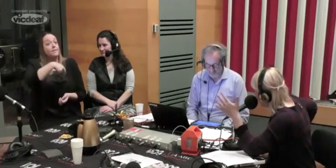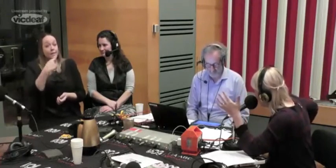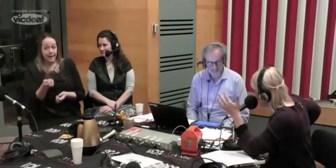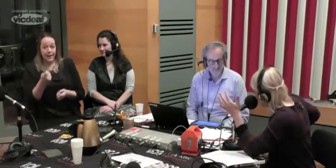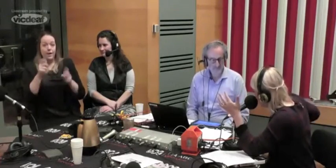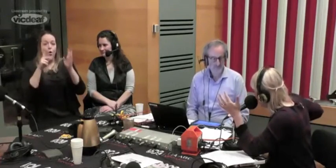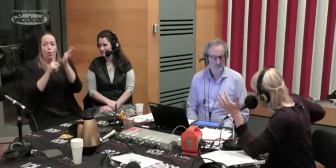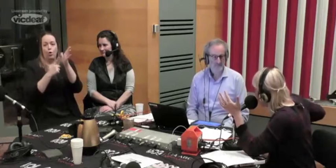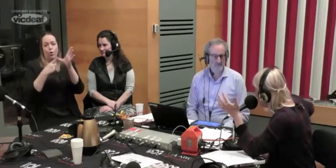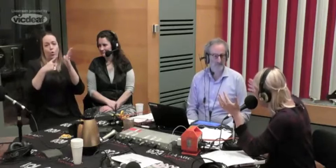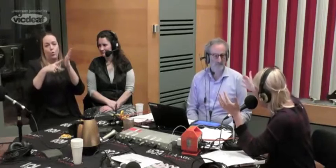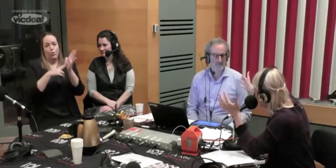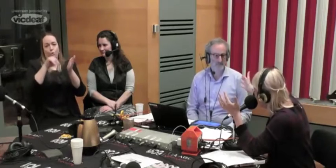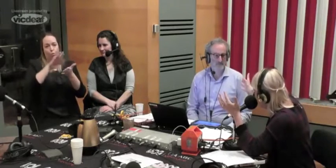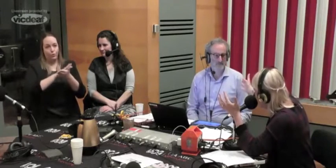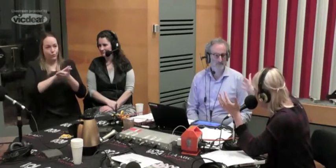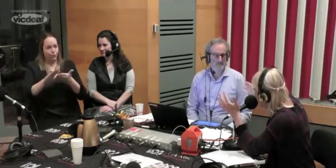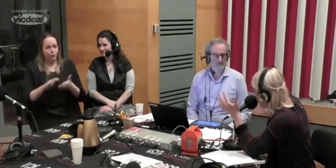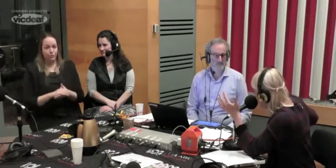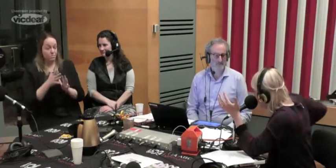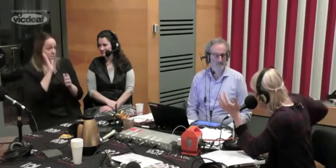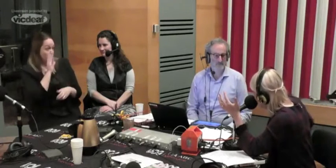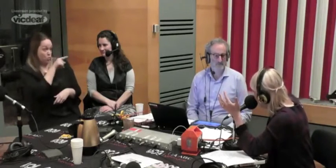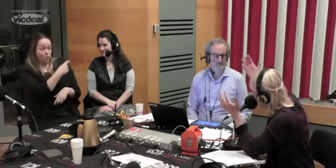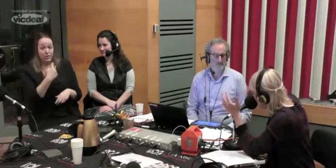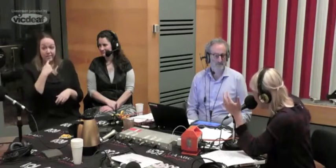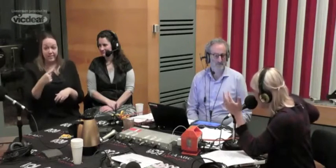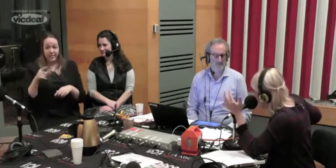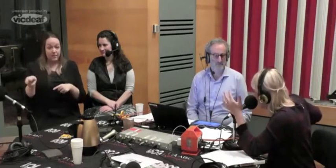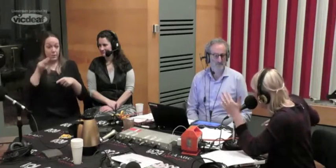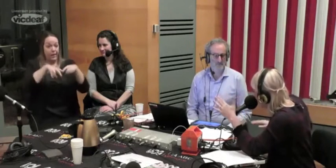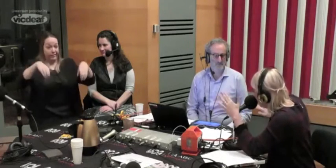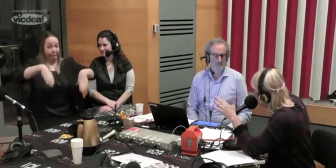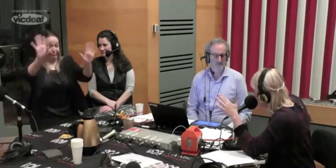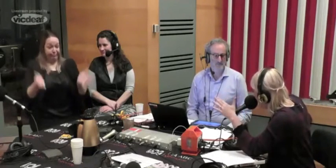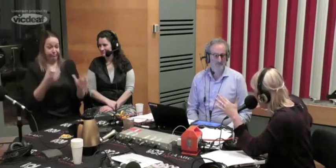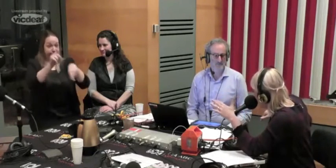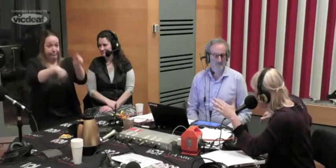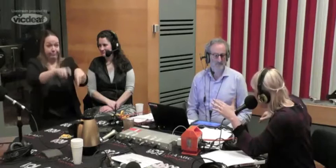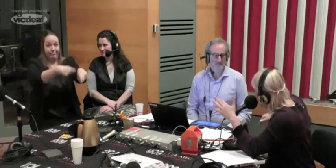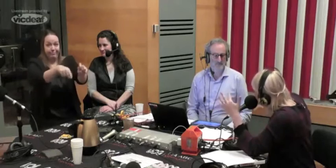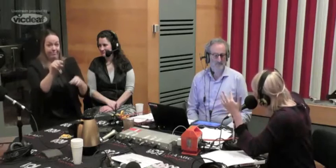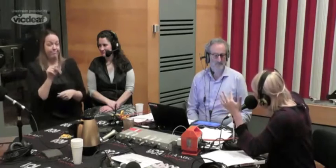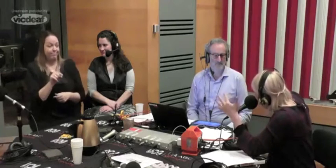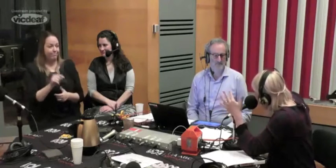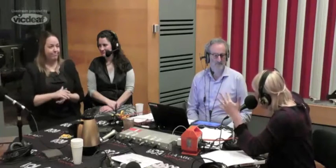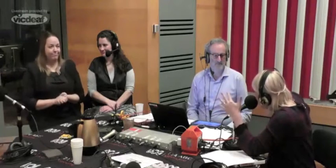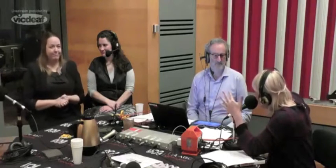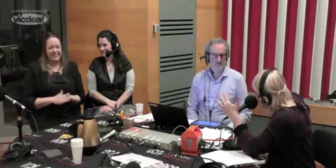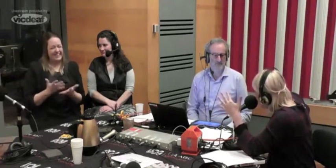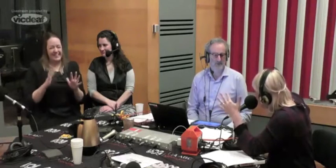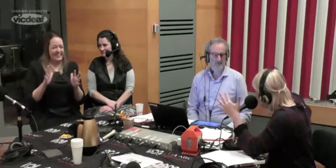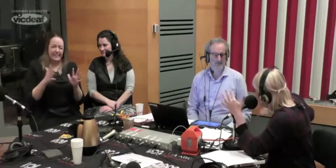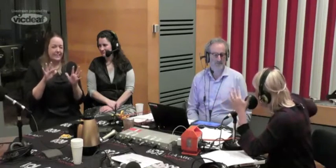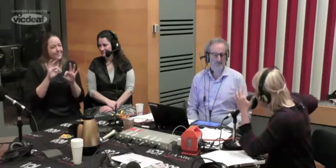the launch. So then the moment that you were describing before where you just throw them off into the world and they can ride a bike. Didn't quite